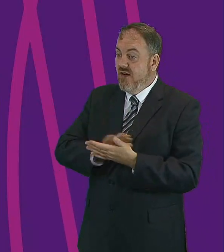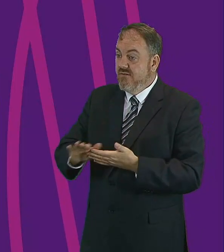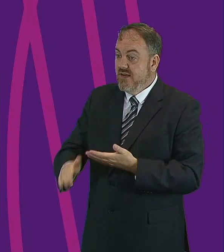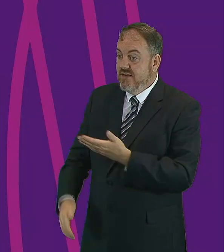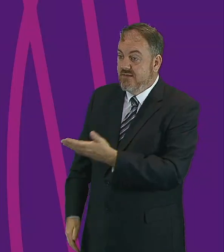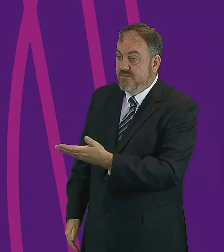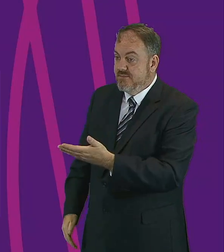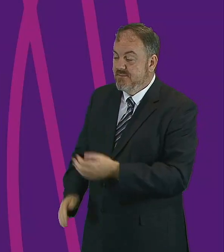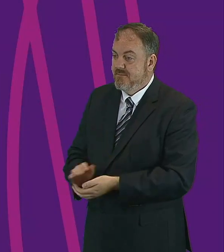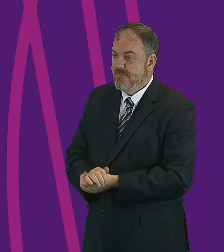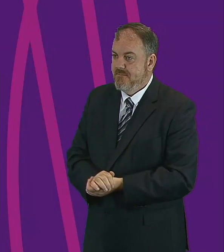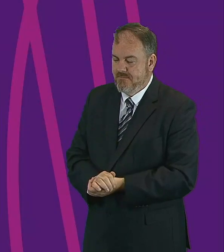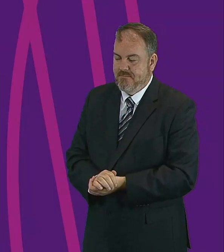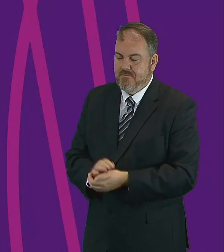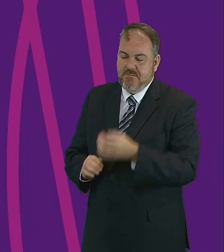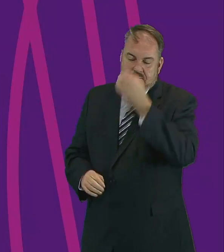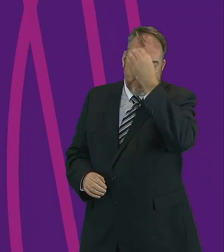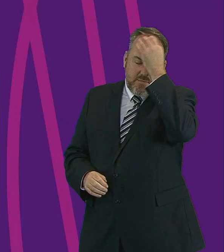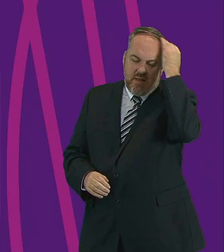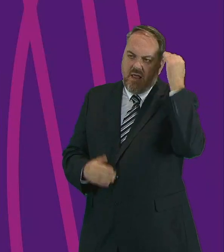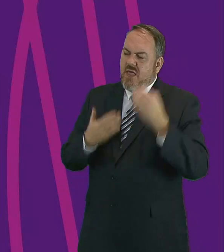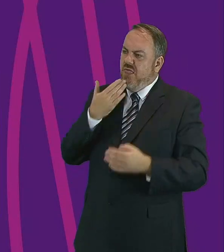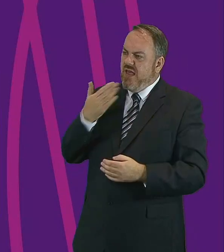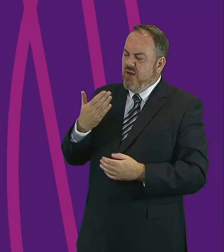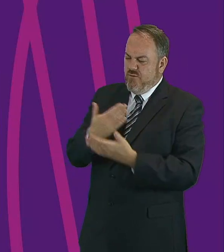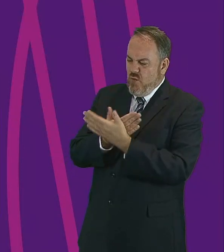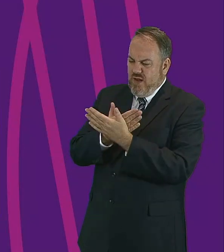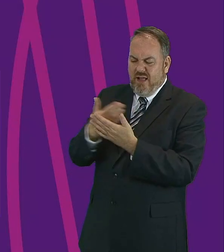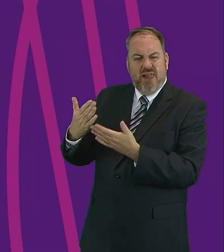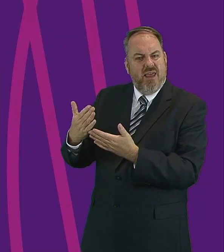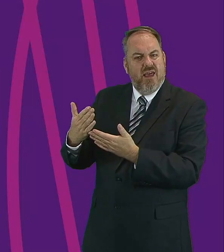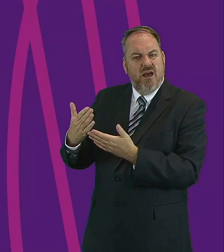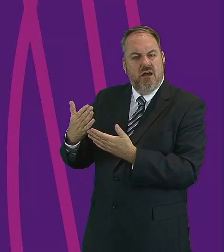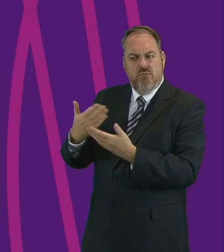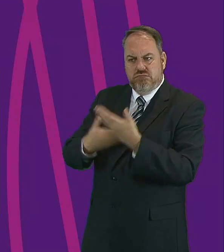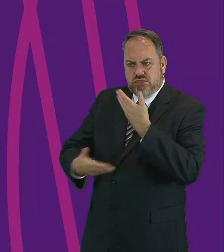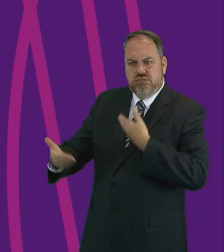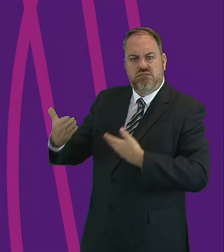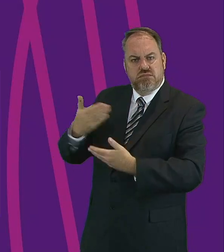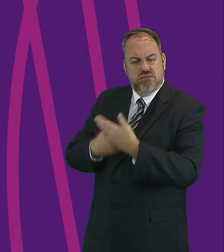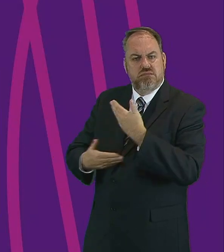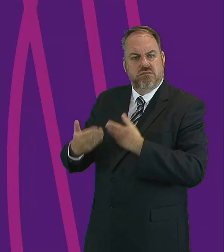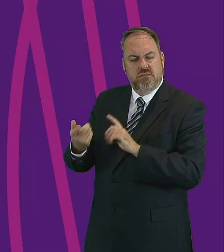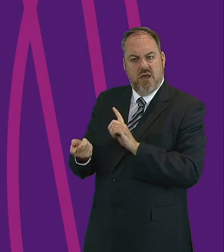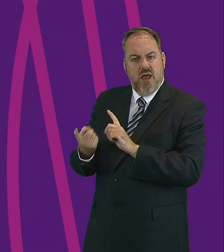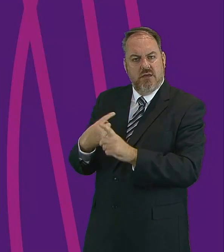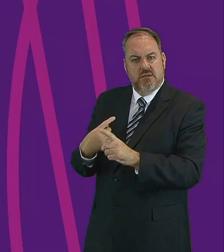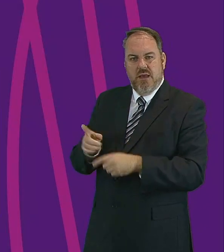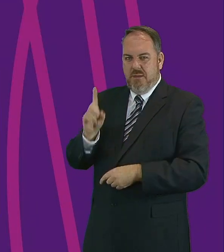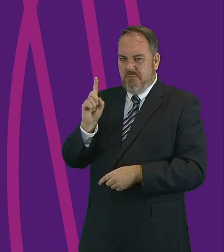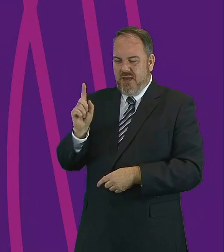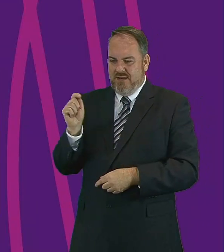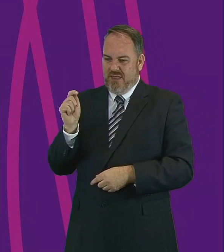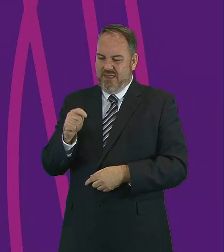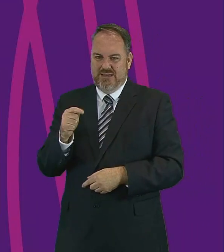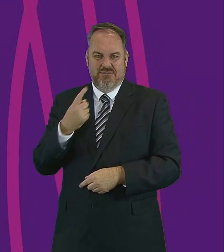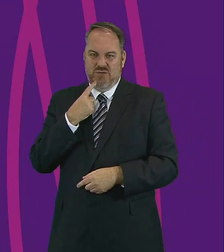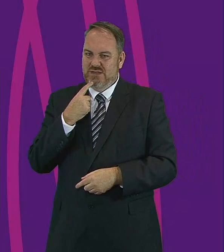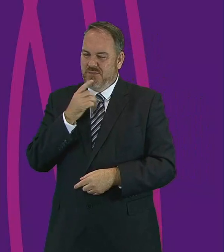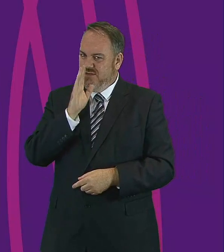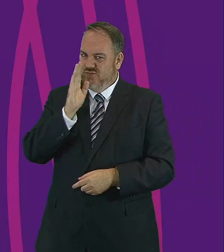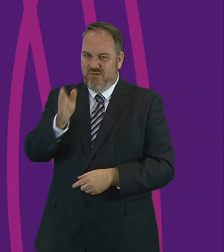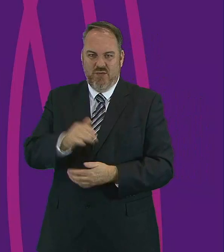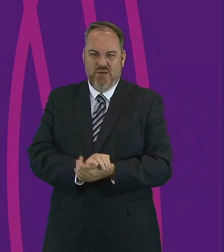I appreciate what was a very detailed answer there, but and I think we all understand that there are complexities around using